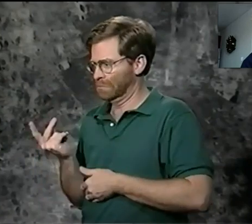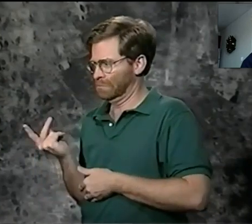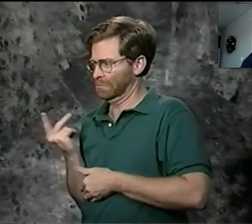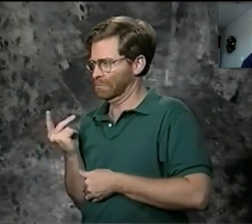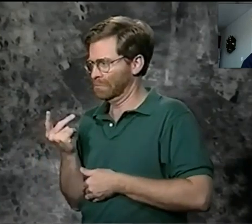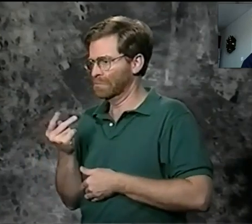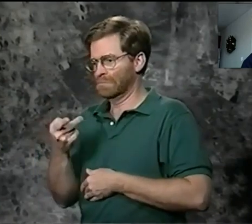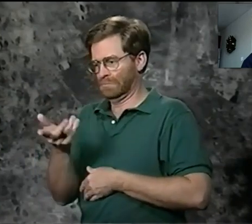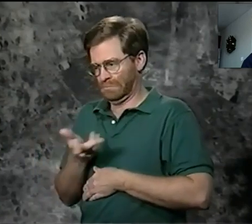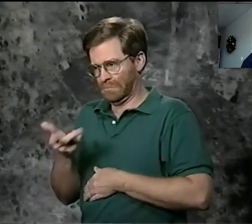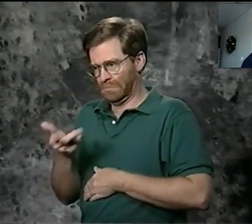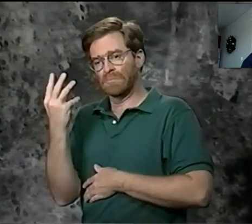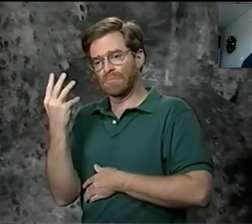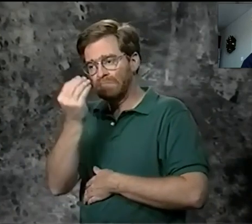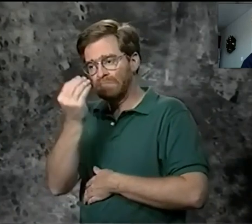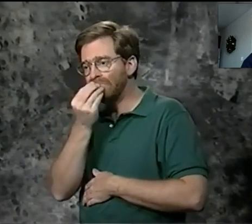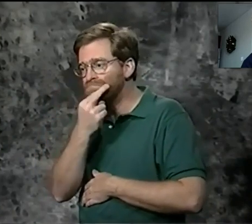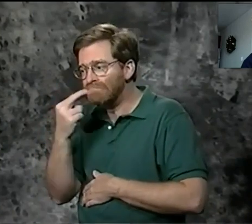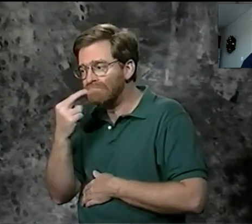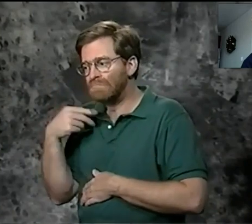discuss a clean, nice way to get home.